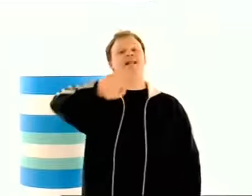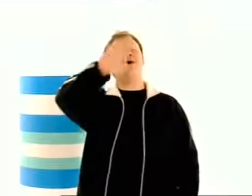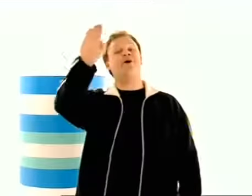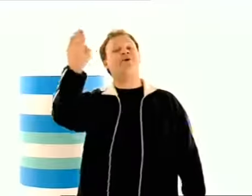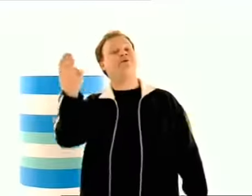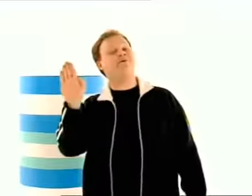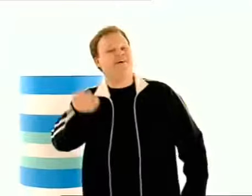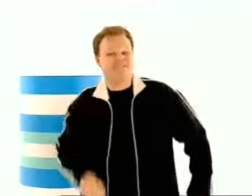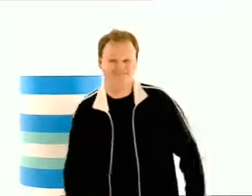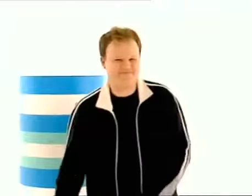hello,